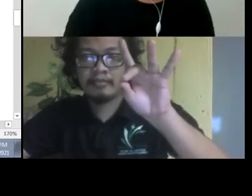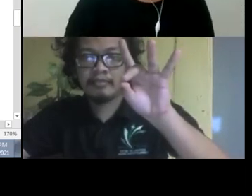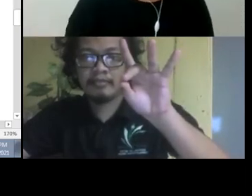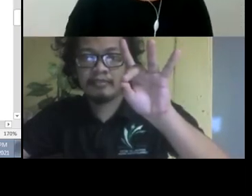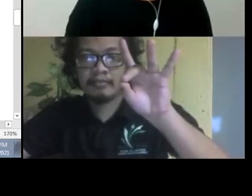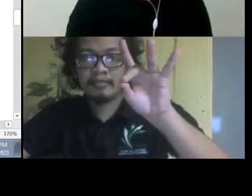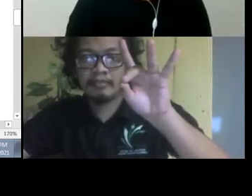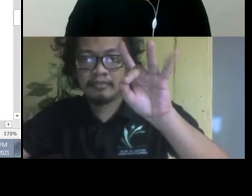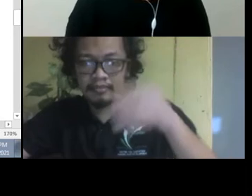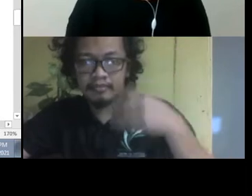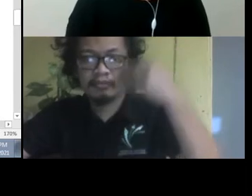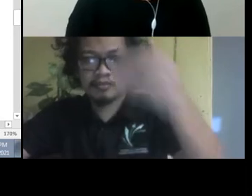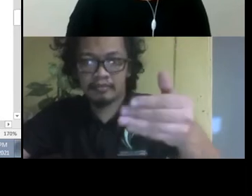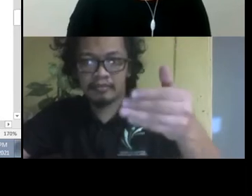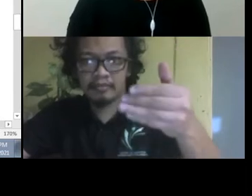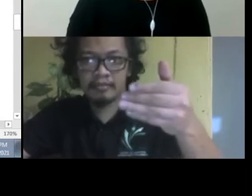8.